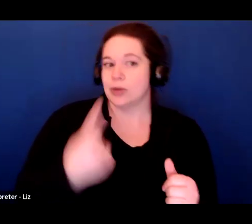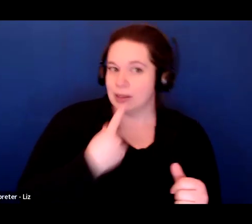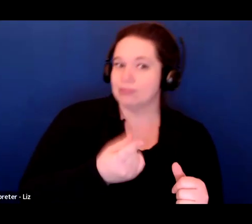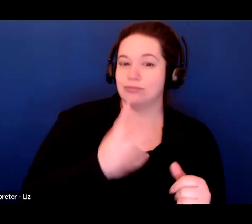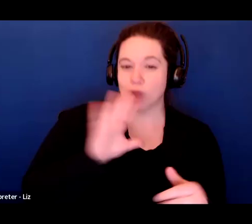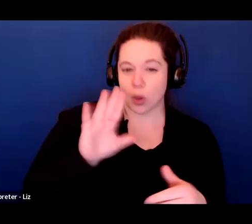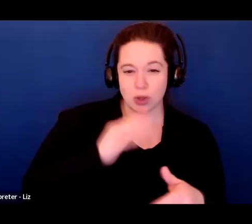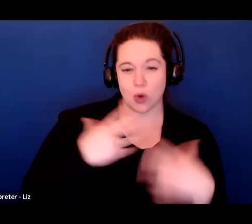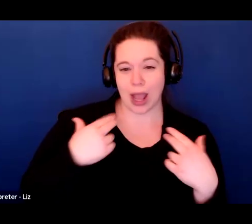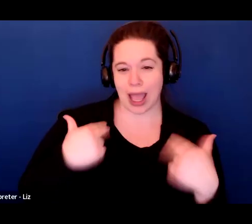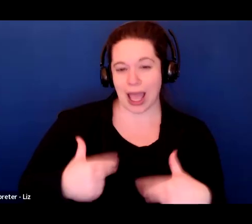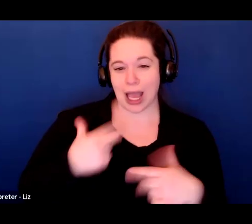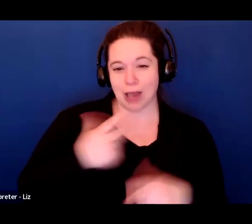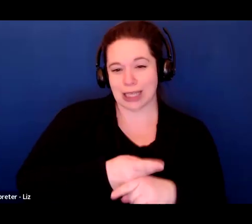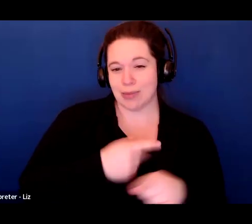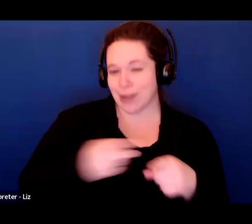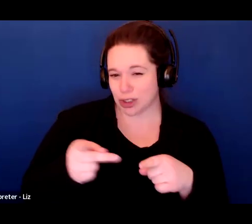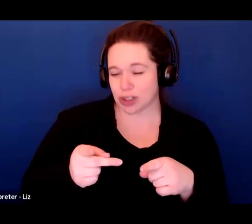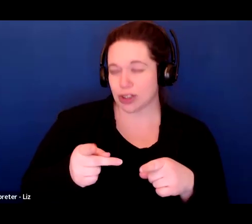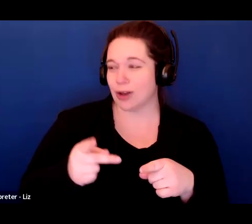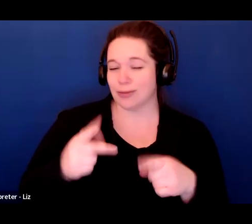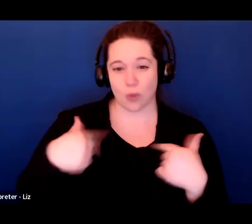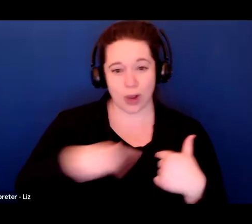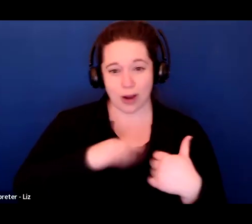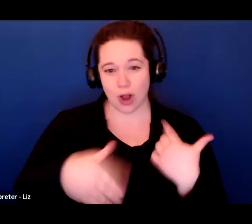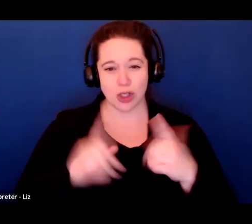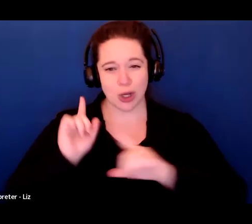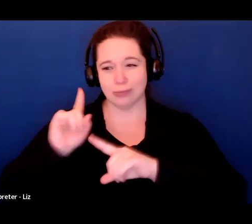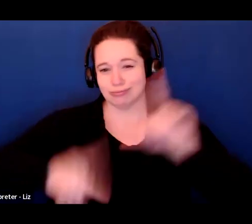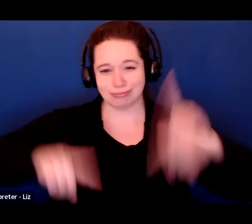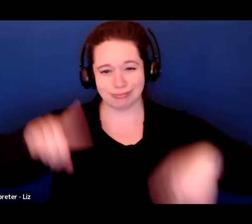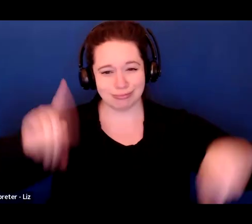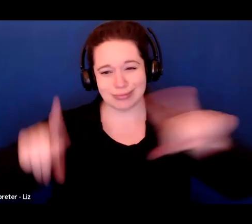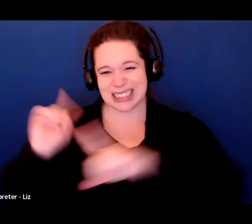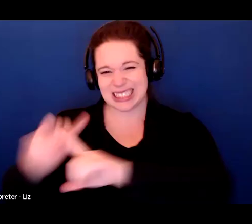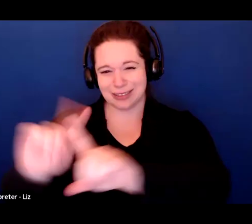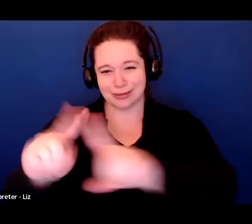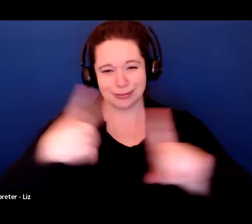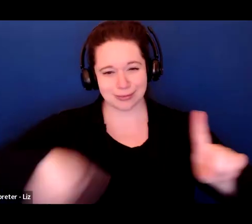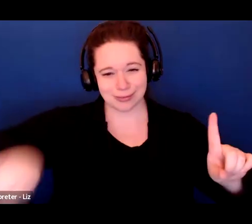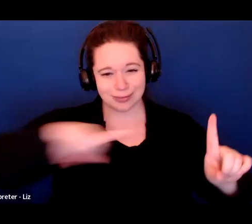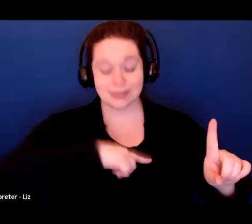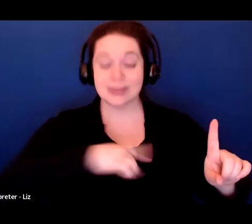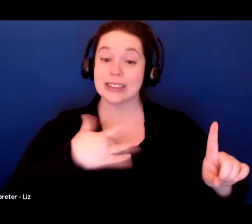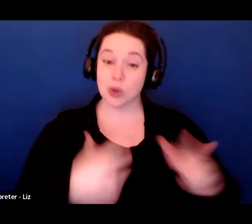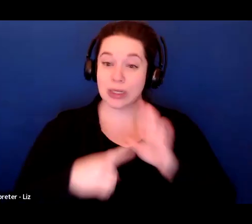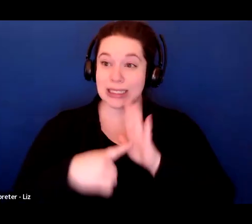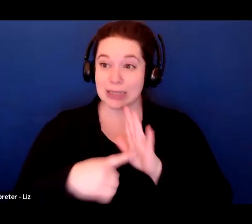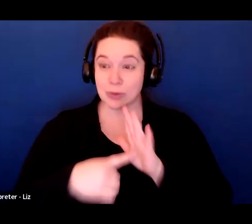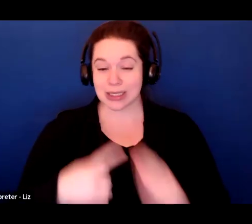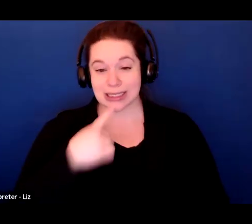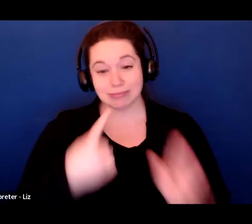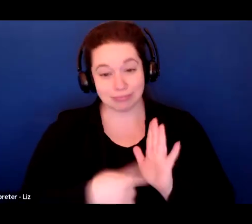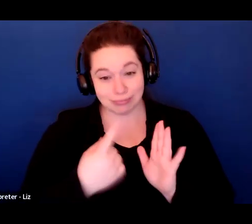professional because we're also very, very different. And I like to use the example that sometimes,